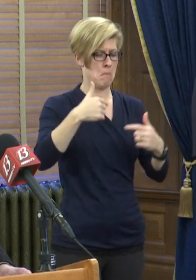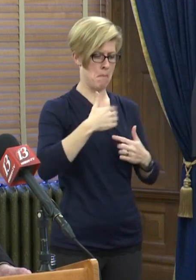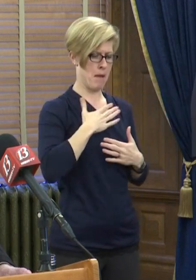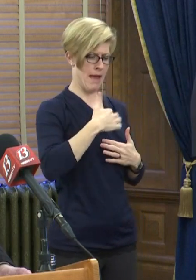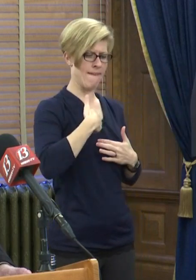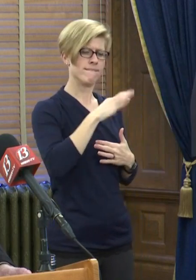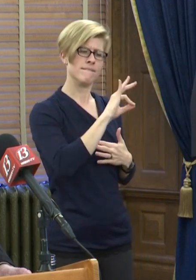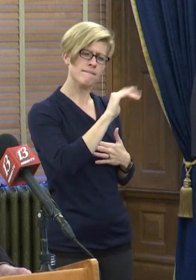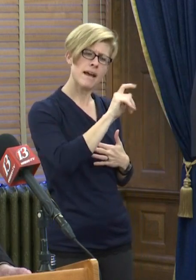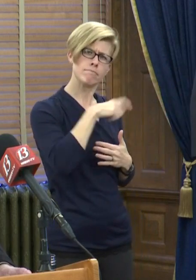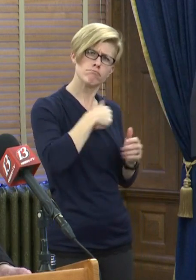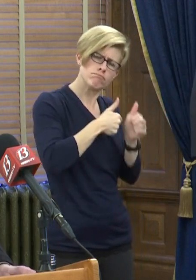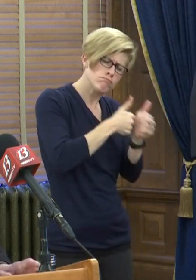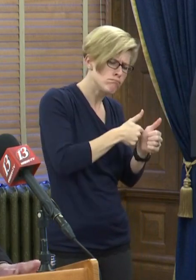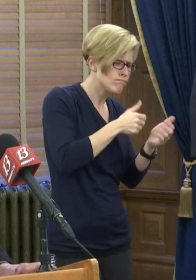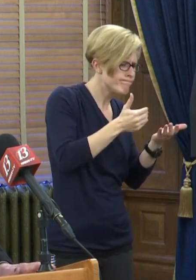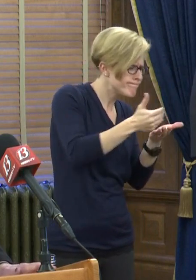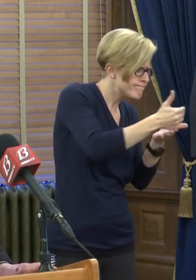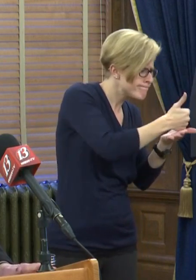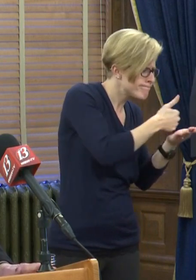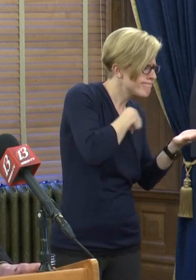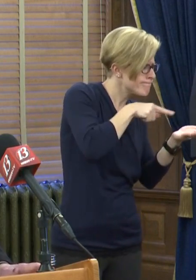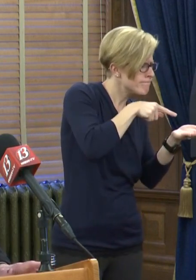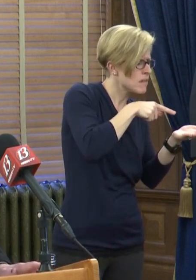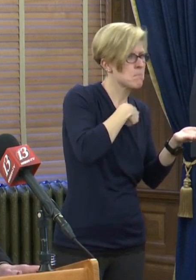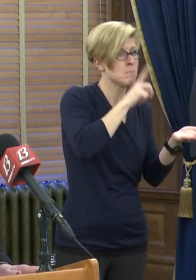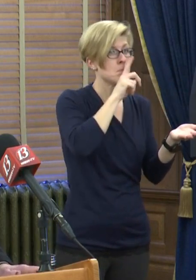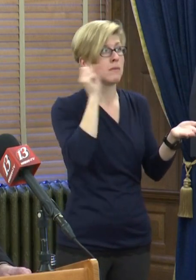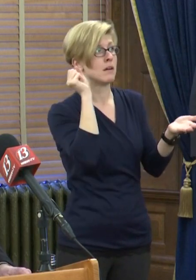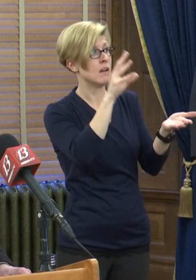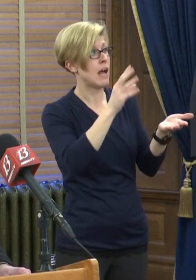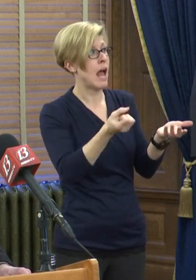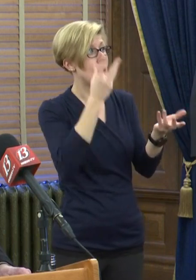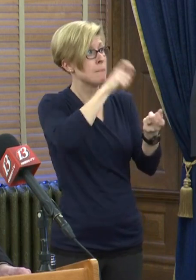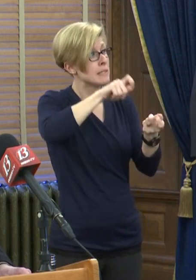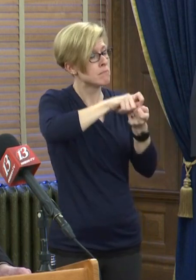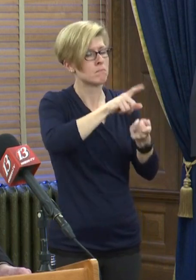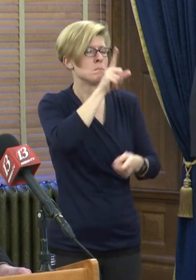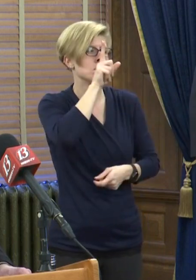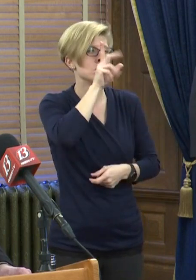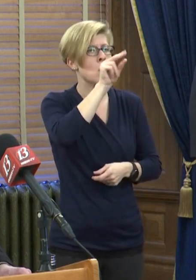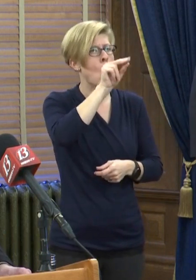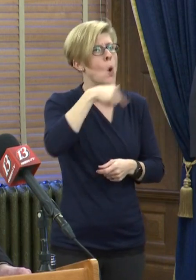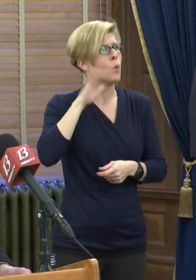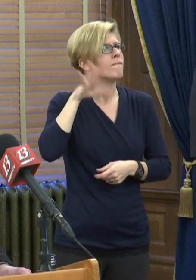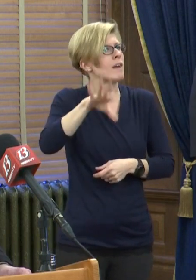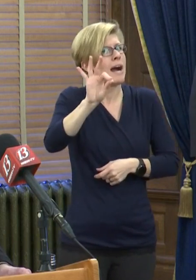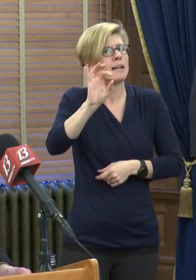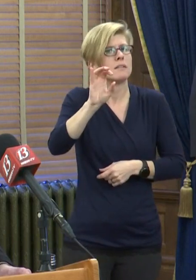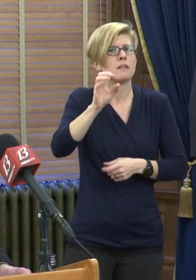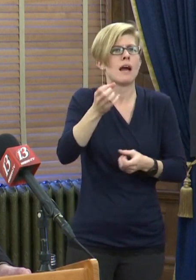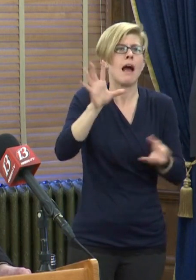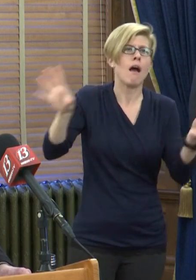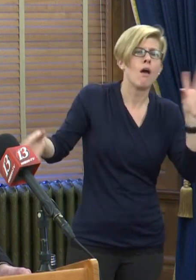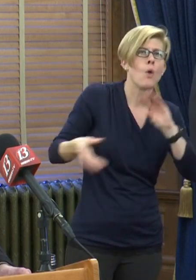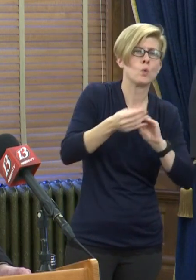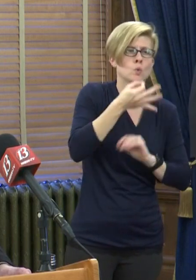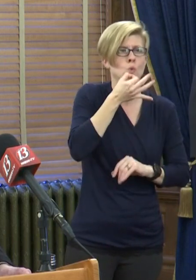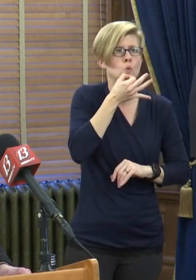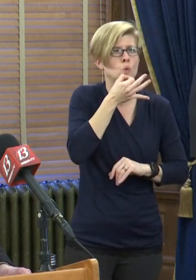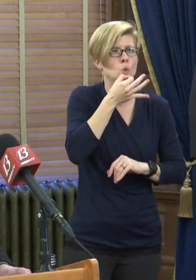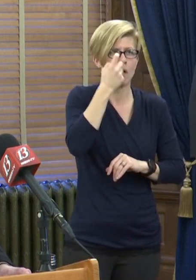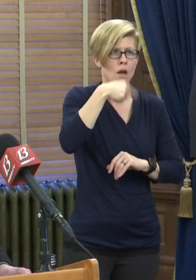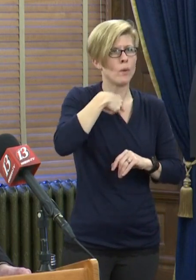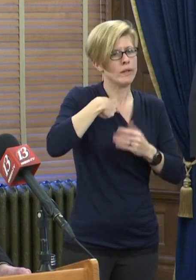gathering. And so I'm not going to give you a number now. We're getting very close. We've been working on this for a